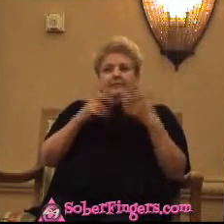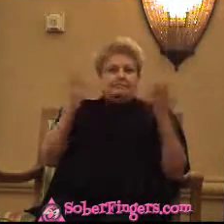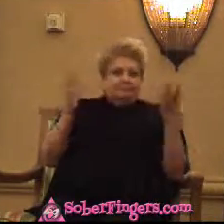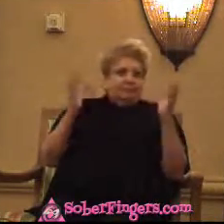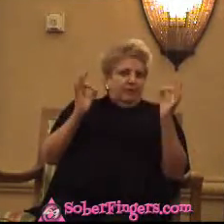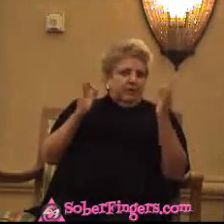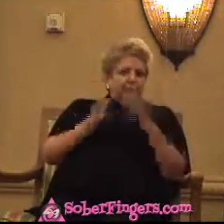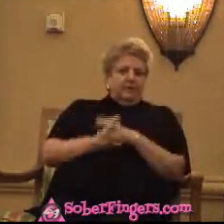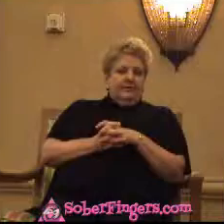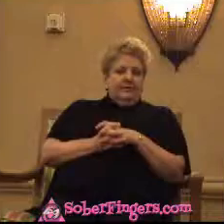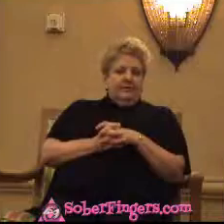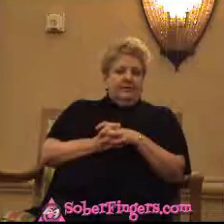it's okay, It's no big deal.